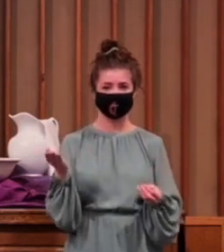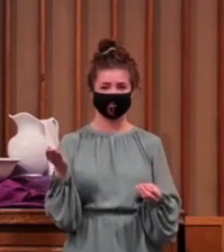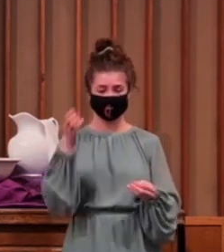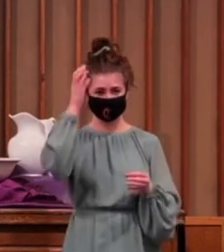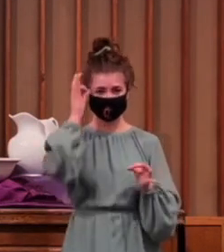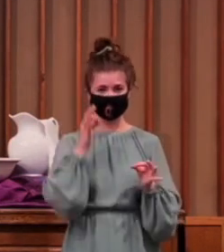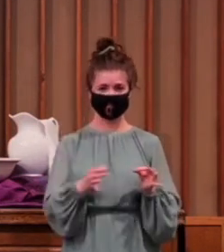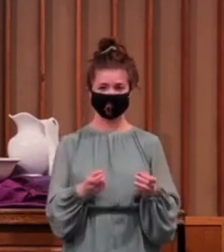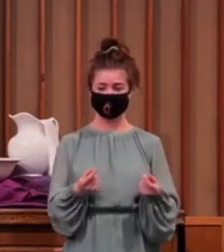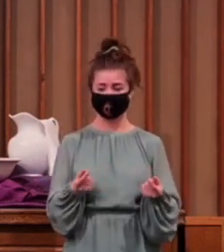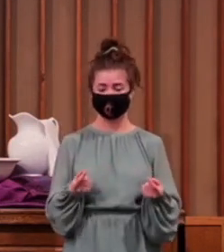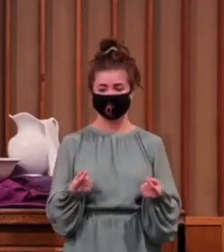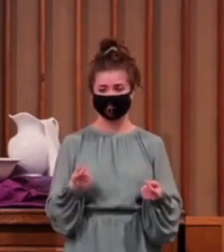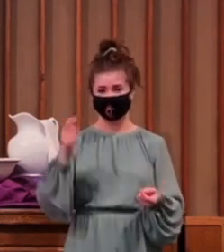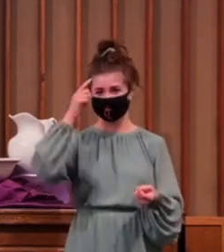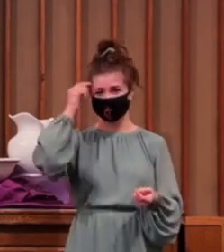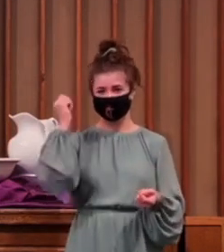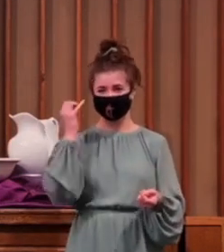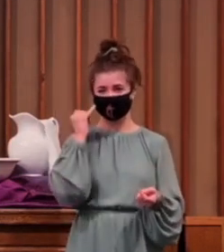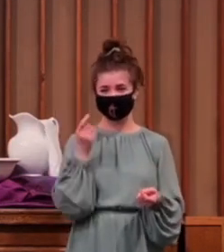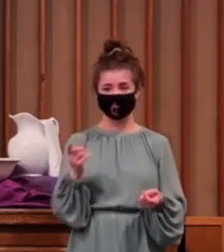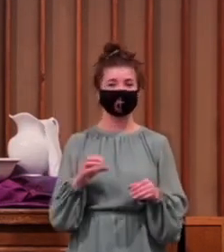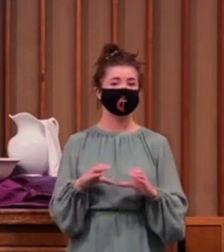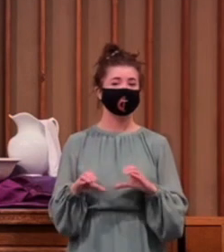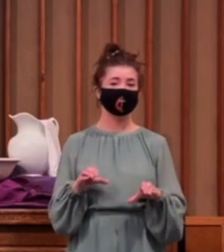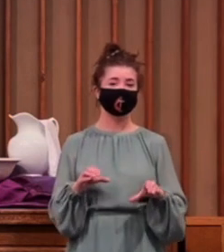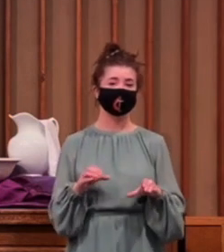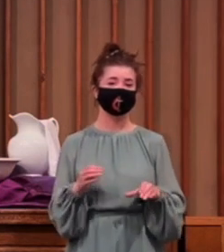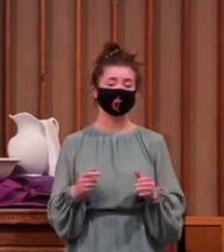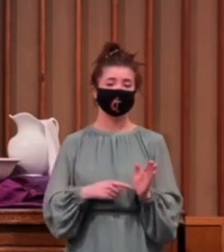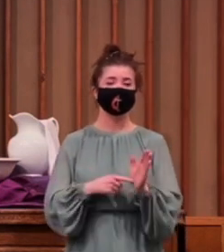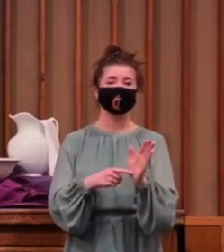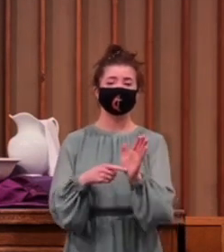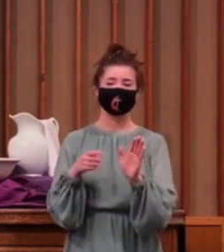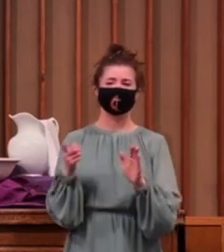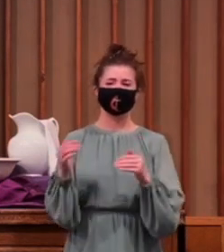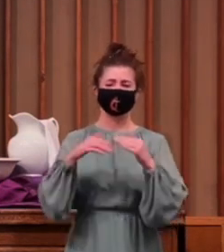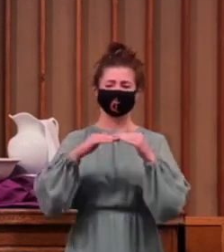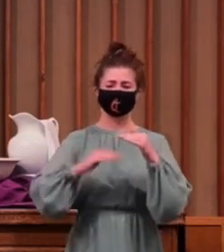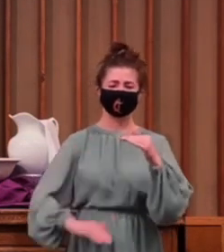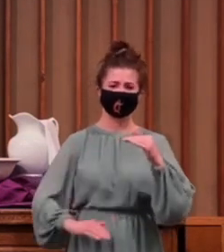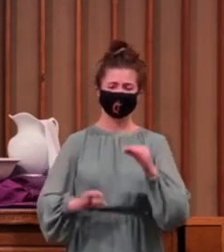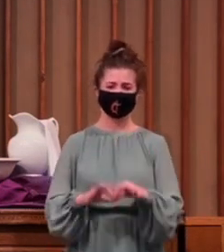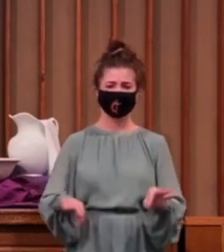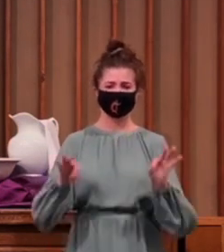do it. Because if they had, it would have signified that they were the least important disciple.